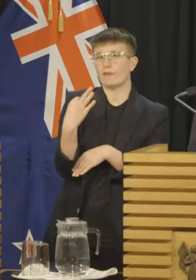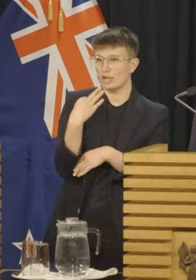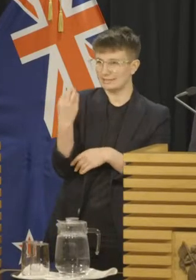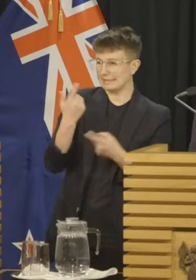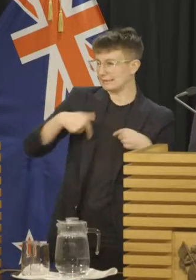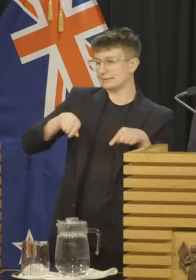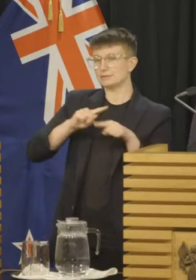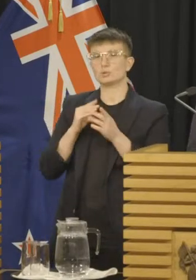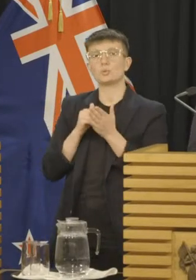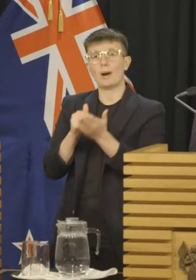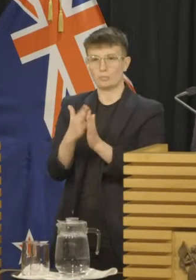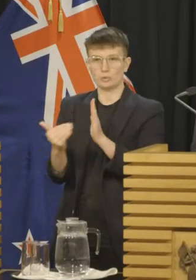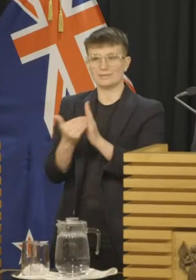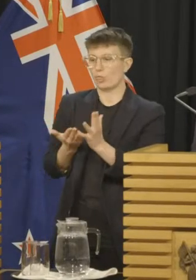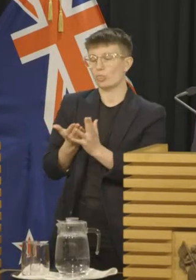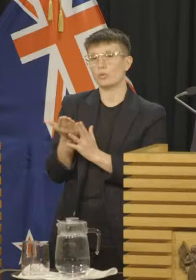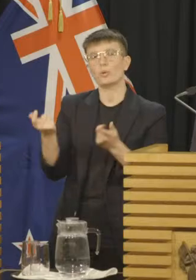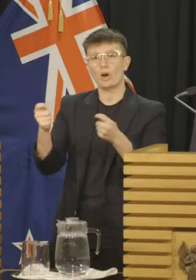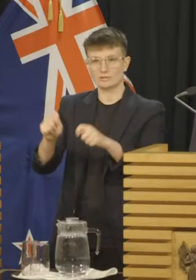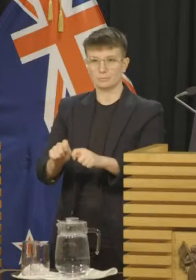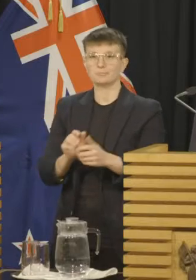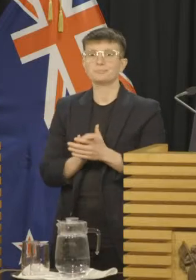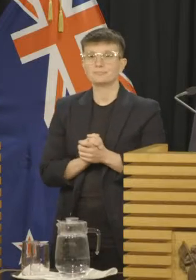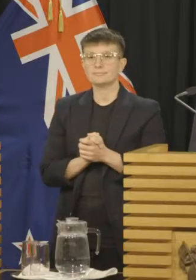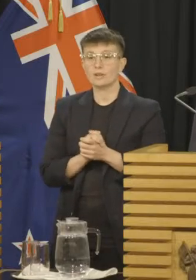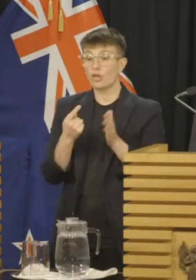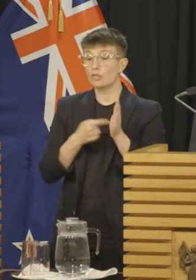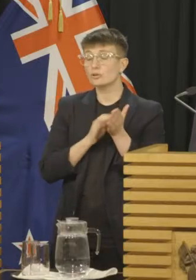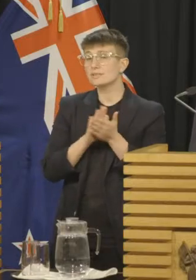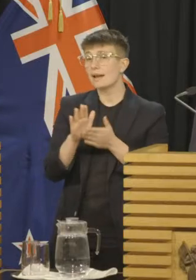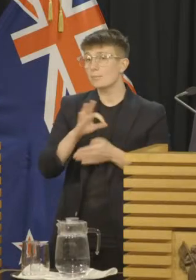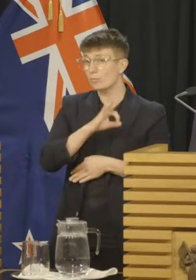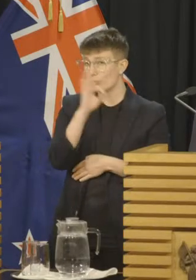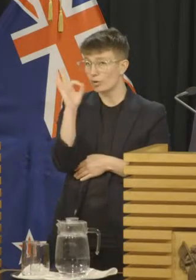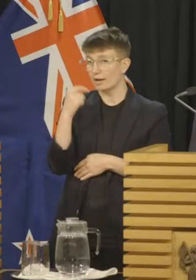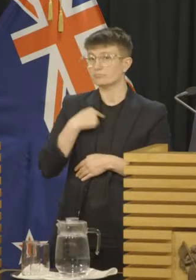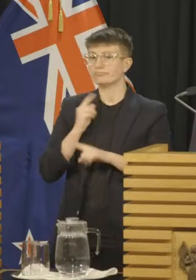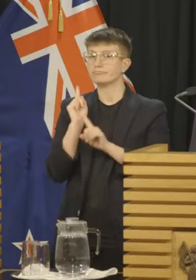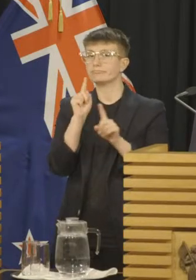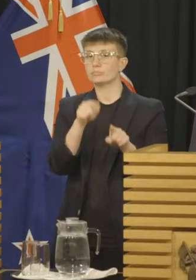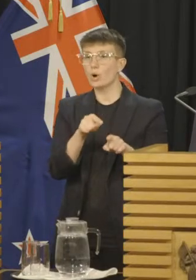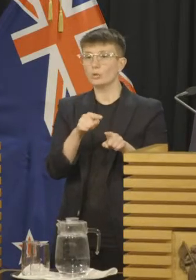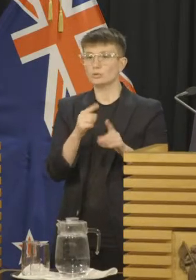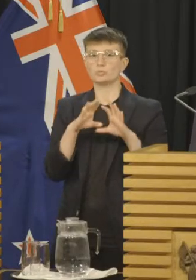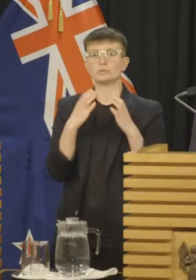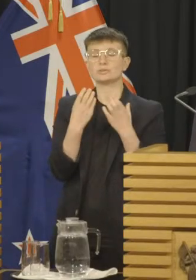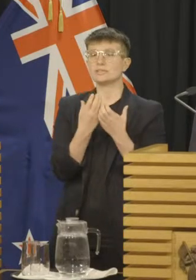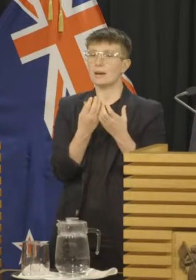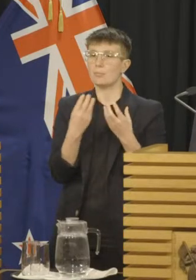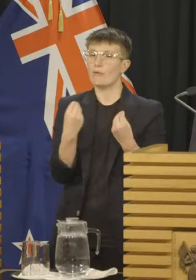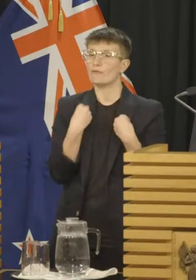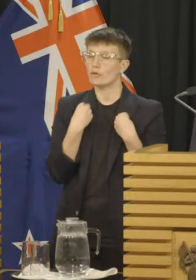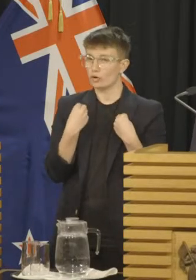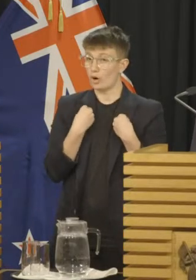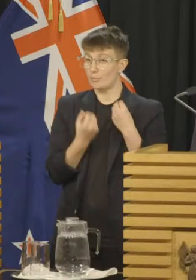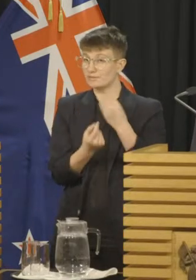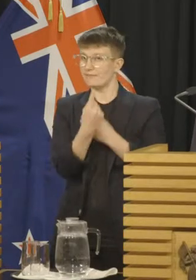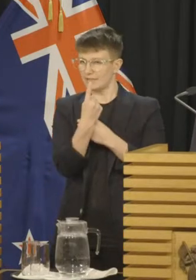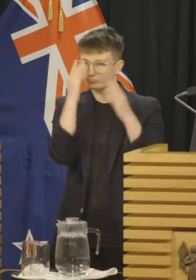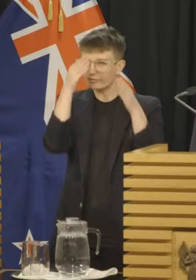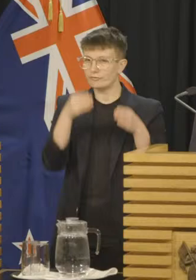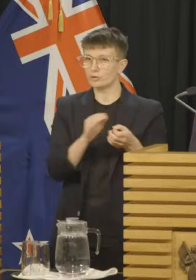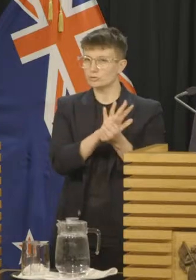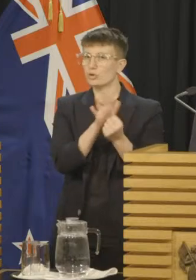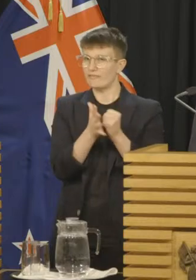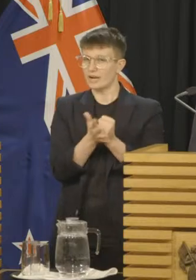lockdown. On Thursday morning, I am speaking at a Wellington Chamber of Commerce event, also with a COVID-19 focus, before heading